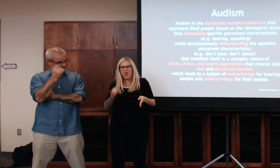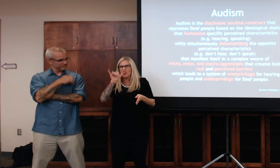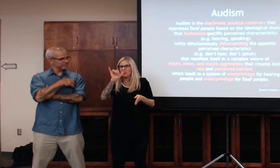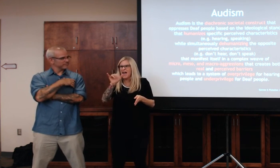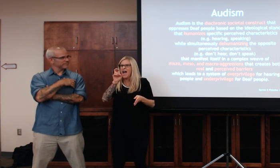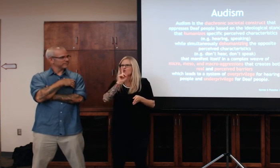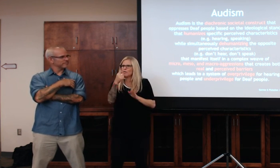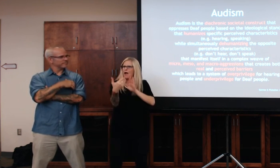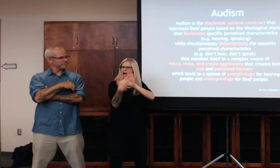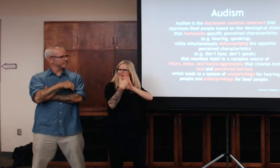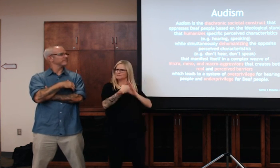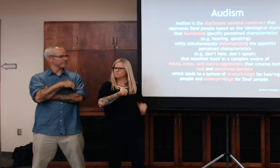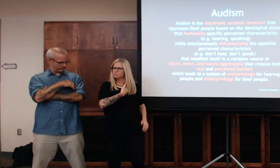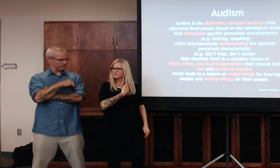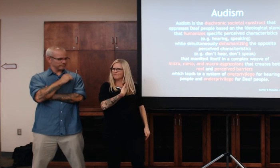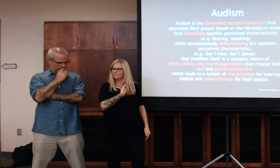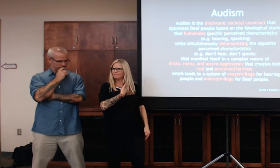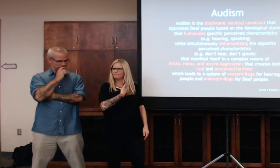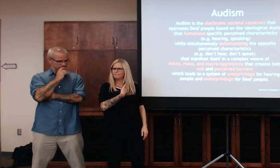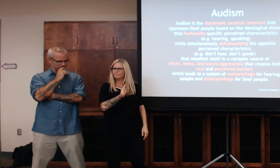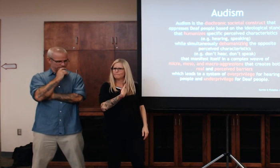person, that really works against myself.